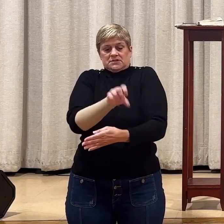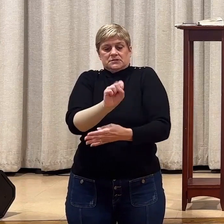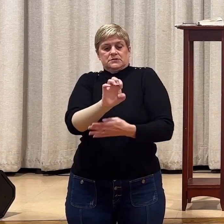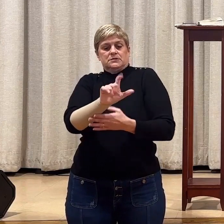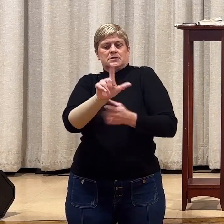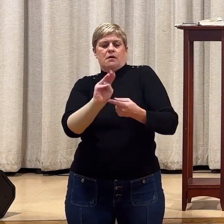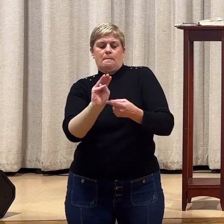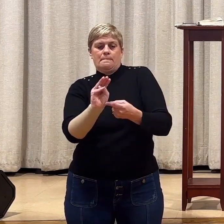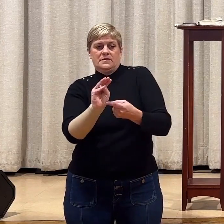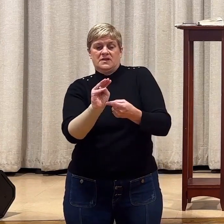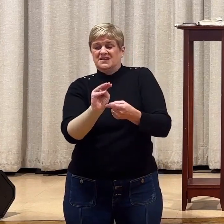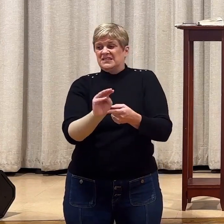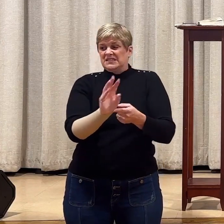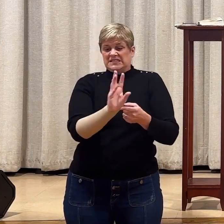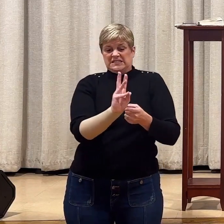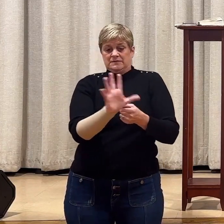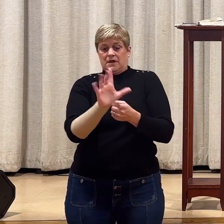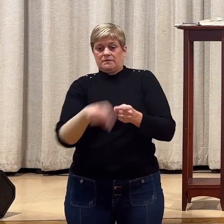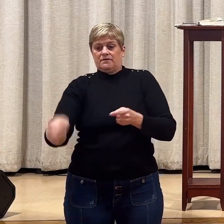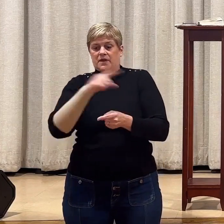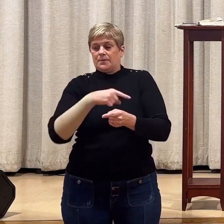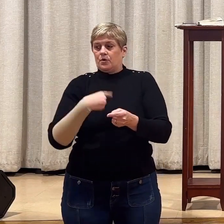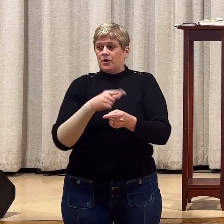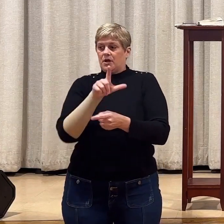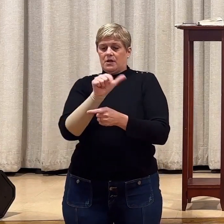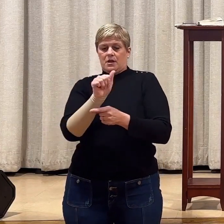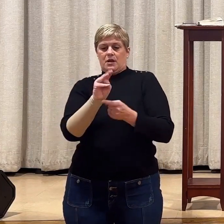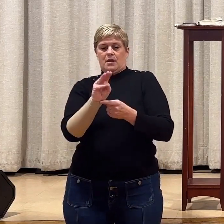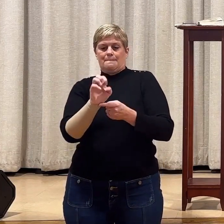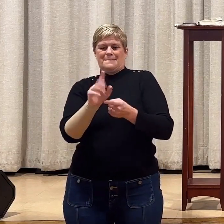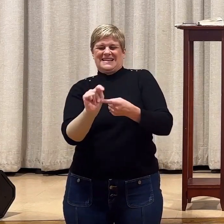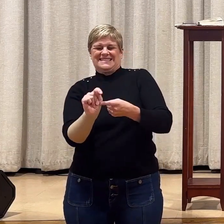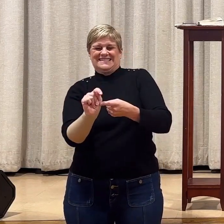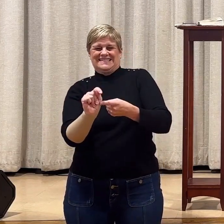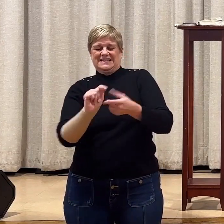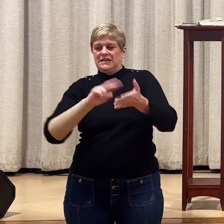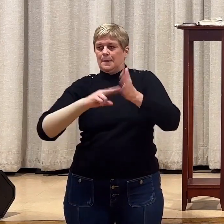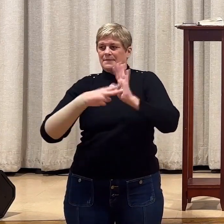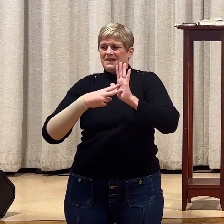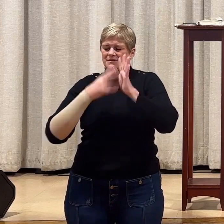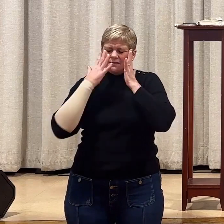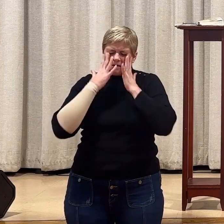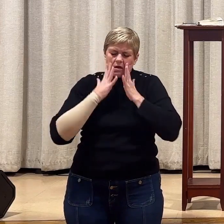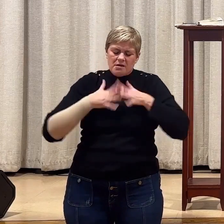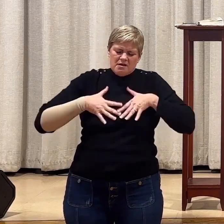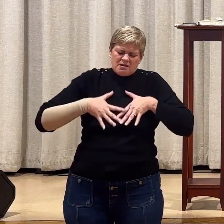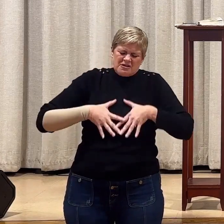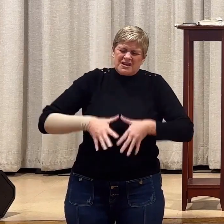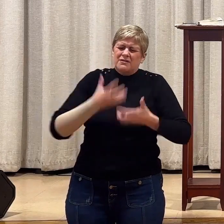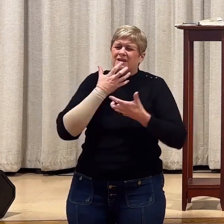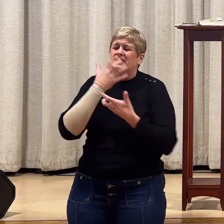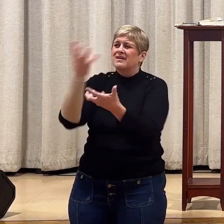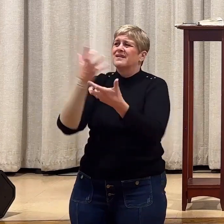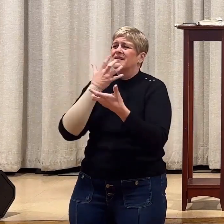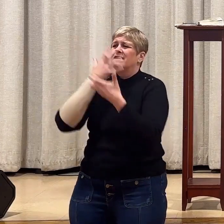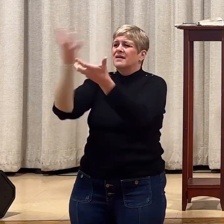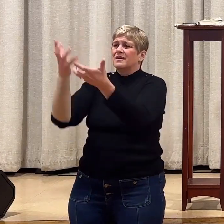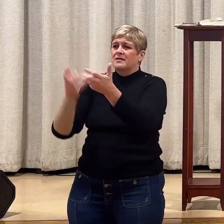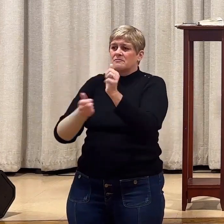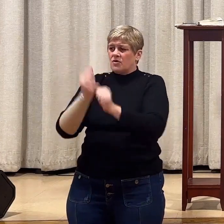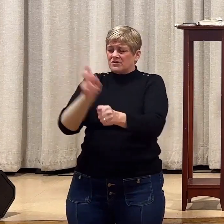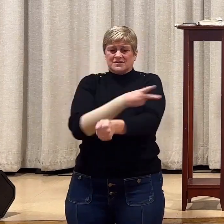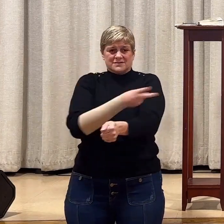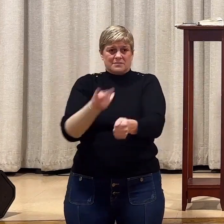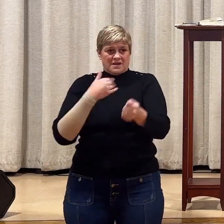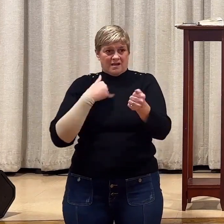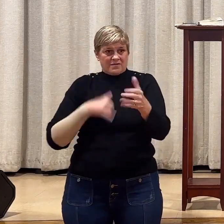section of all the Psalms, are actually laments? The word lament is a cry of sorrow or grief. The most of the Psalms have lamenting in them.